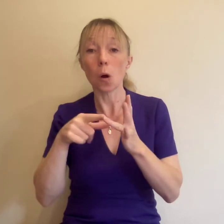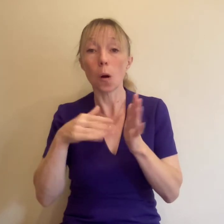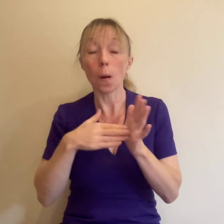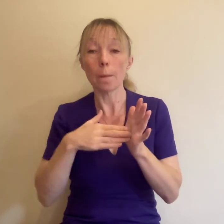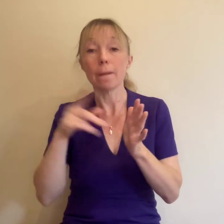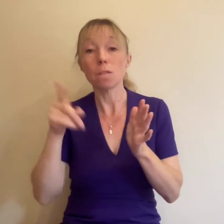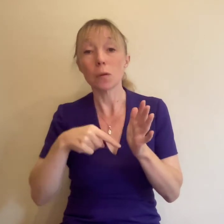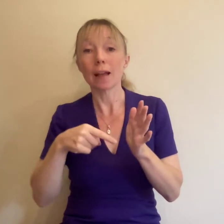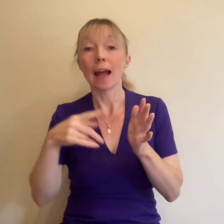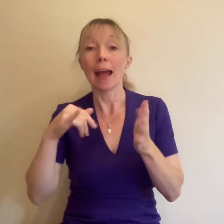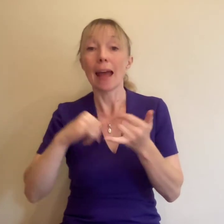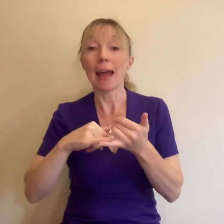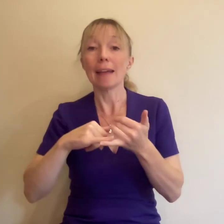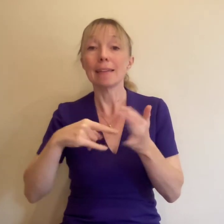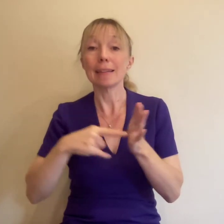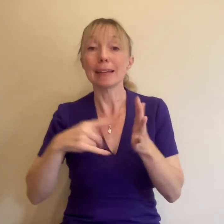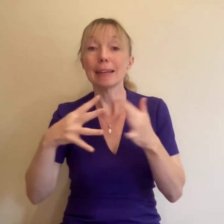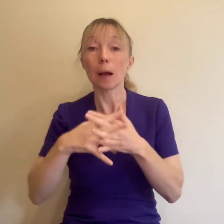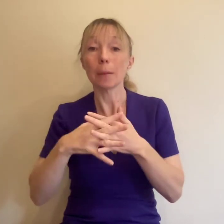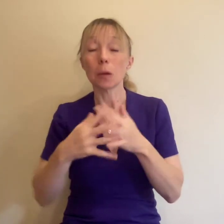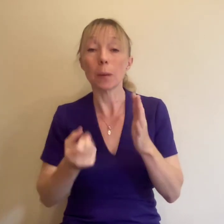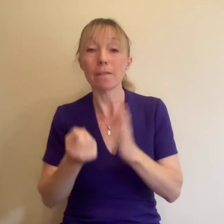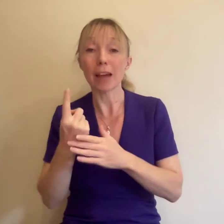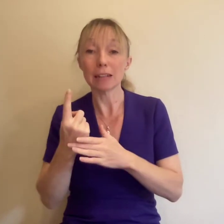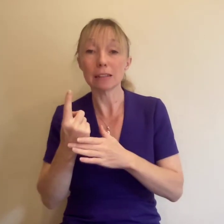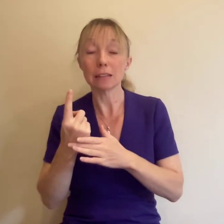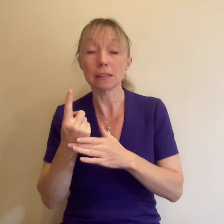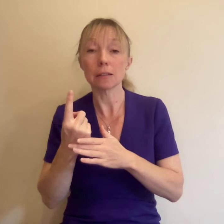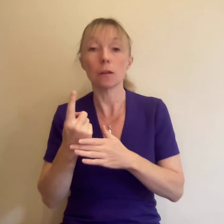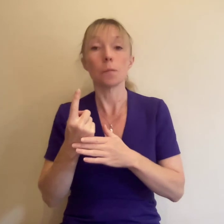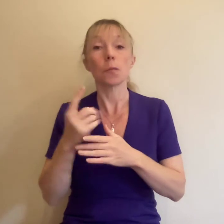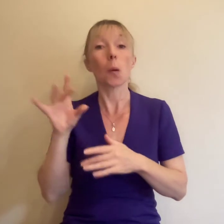https://twitter.com/STW events, or on Instagram,